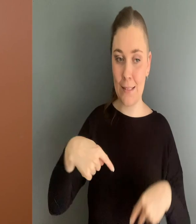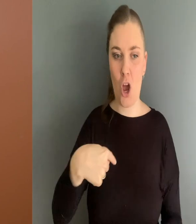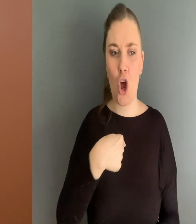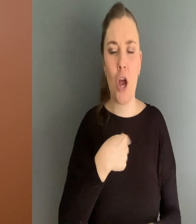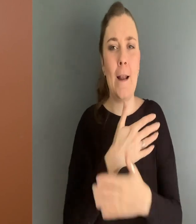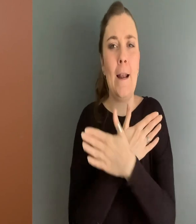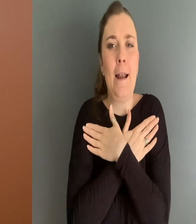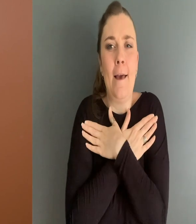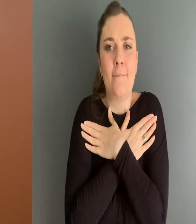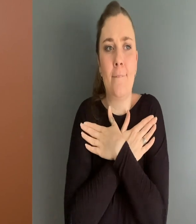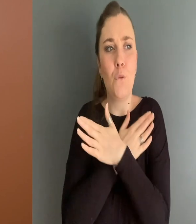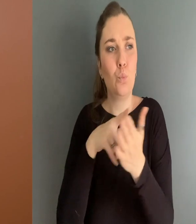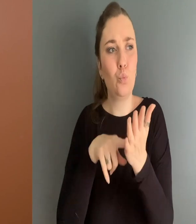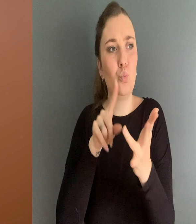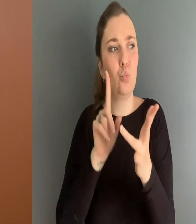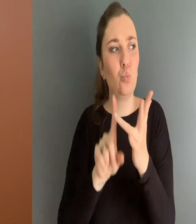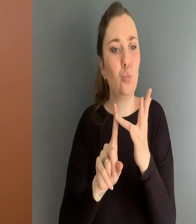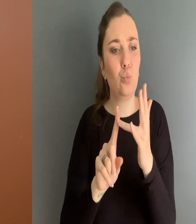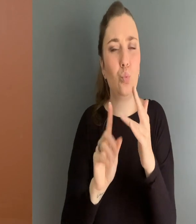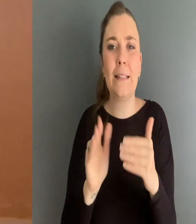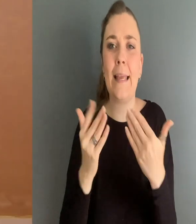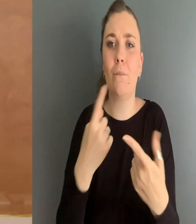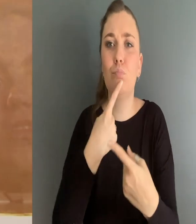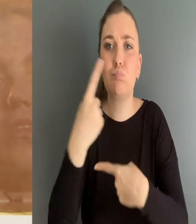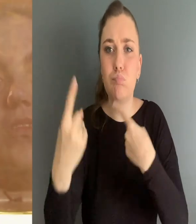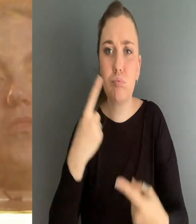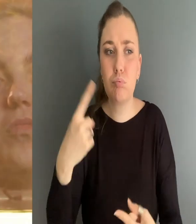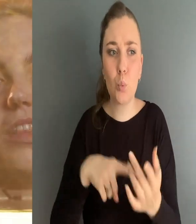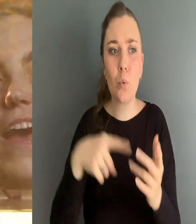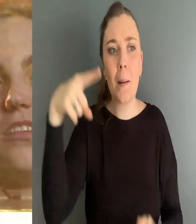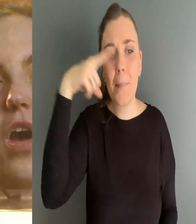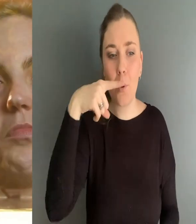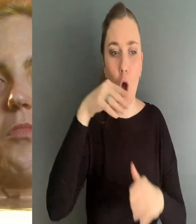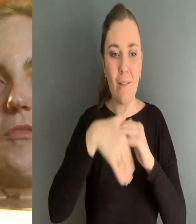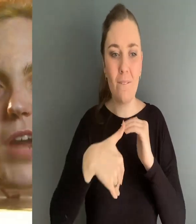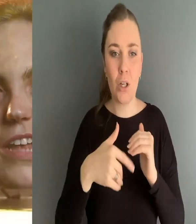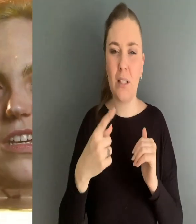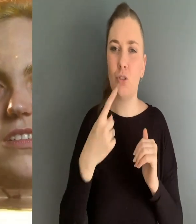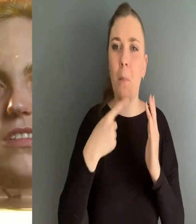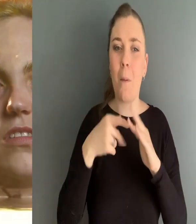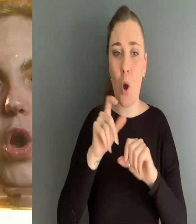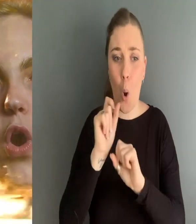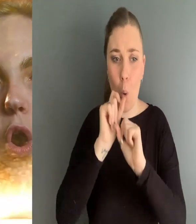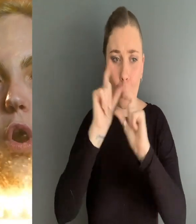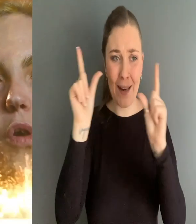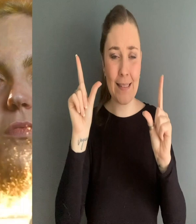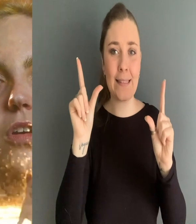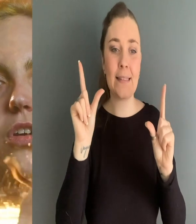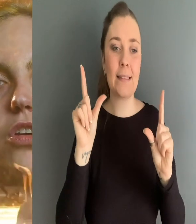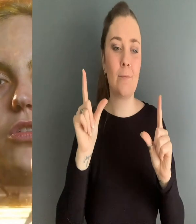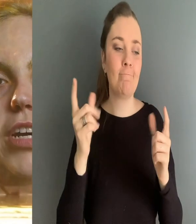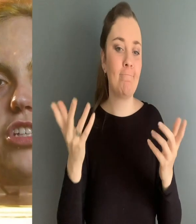love to give a message to people about that type of awareness of